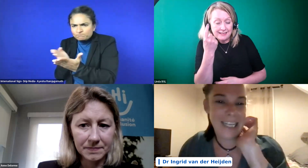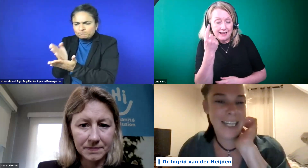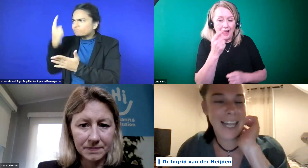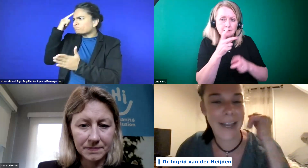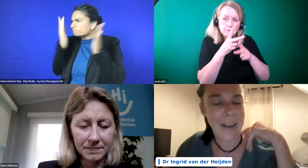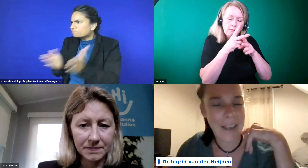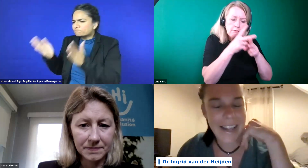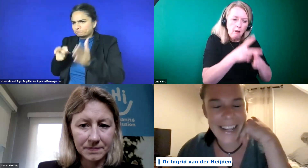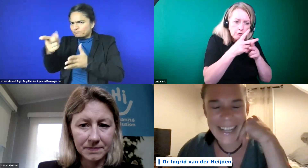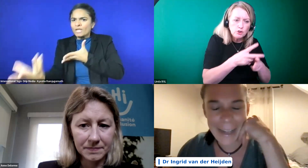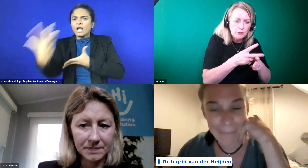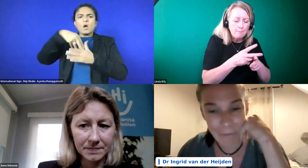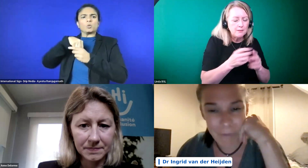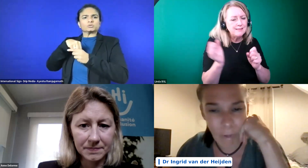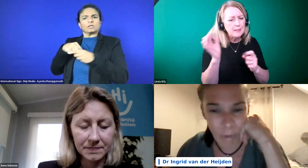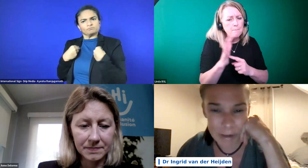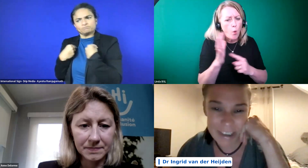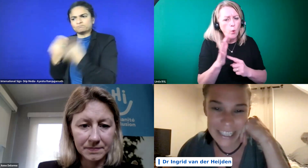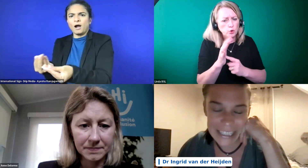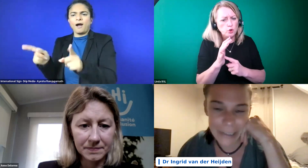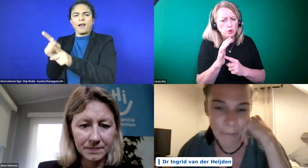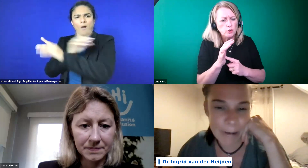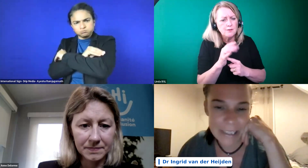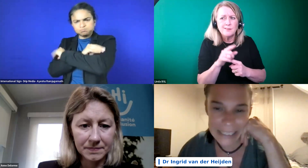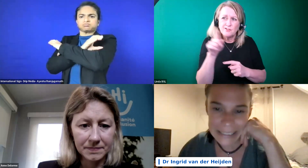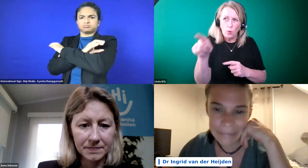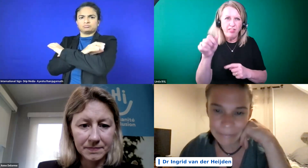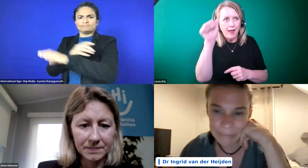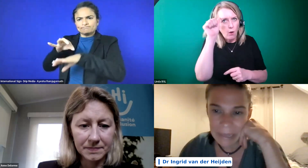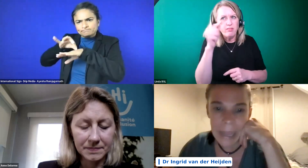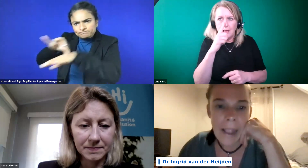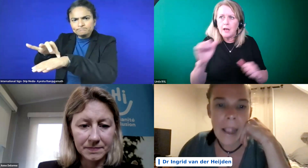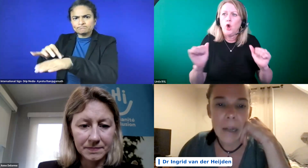important in the informed consent process.